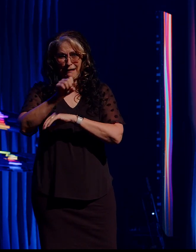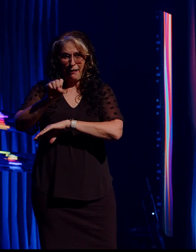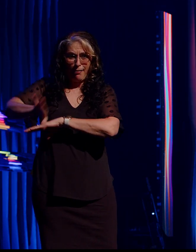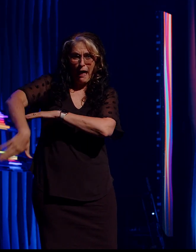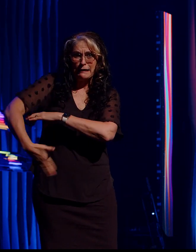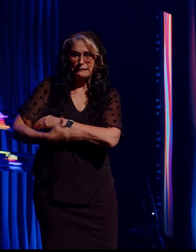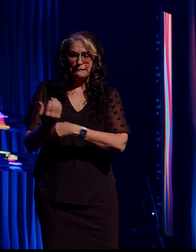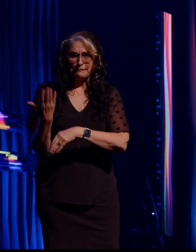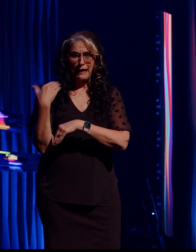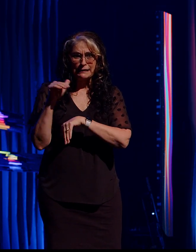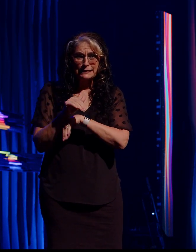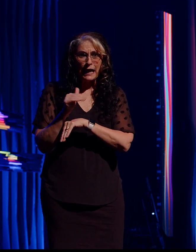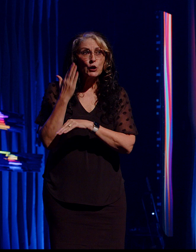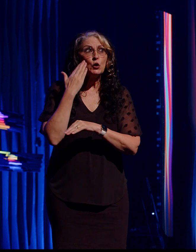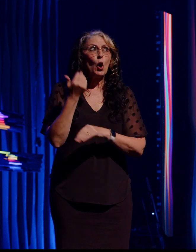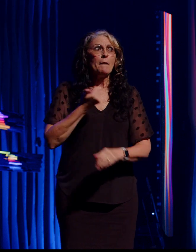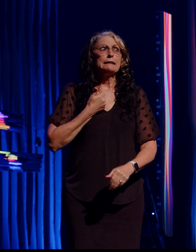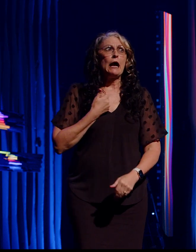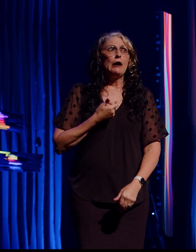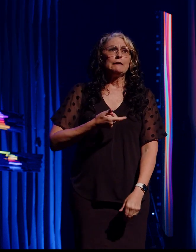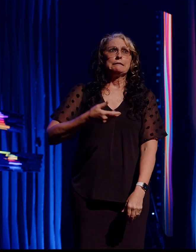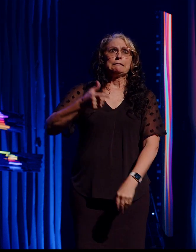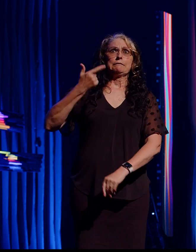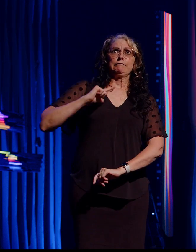how that goes, so I have to preach.